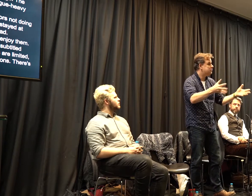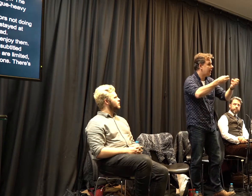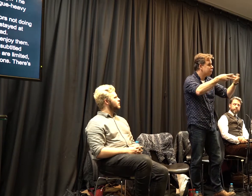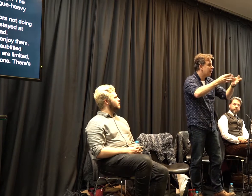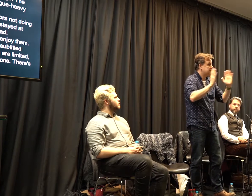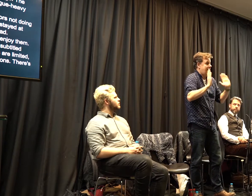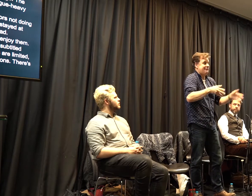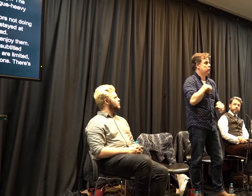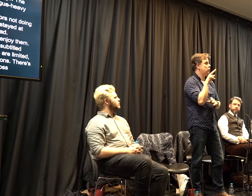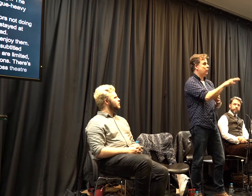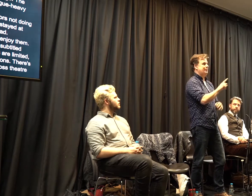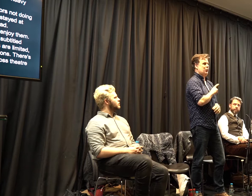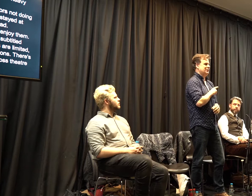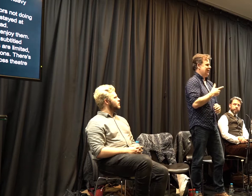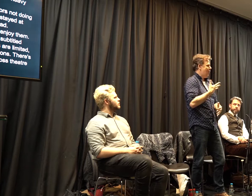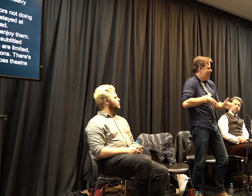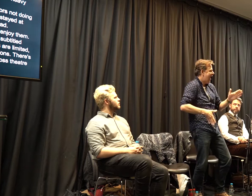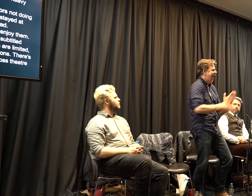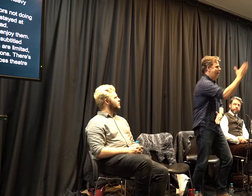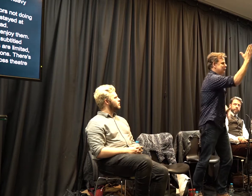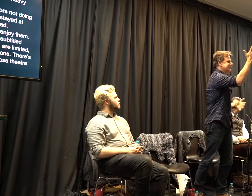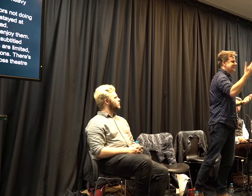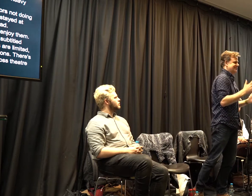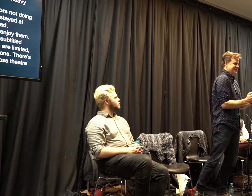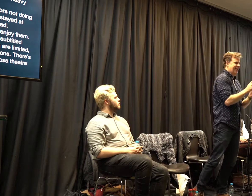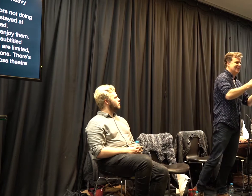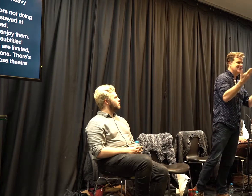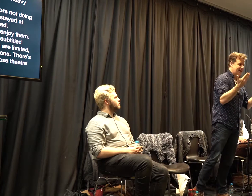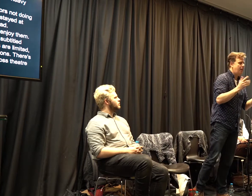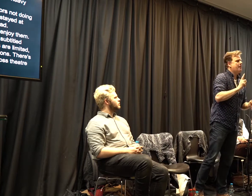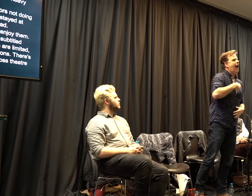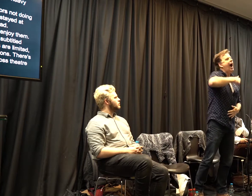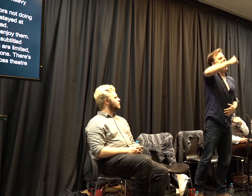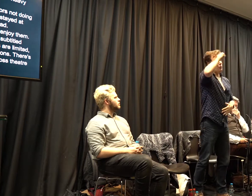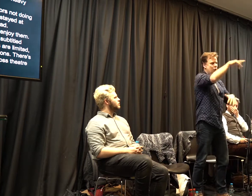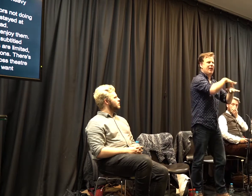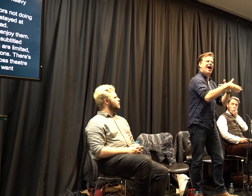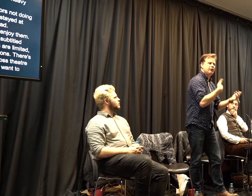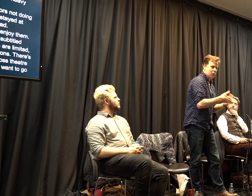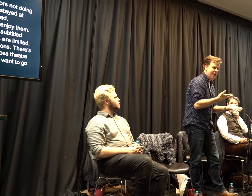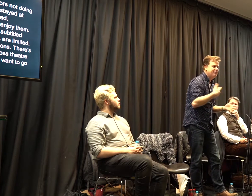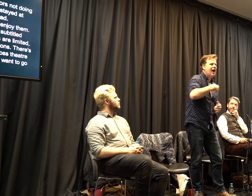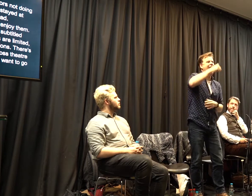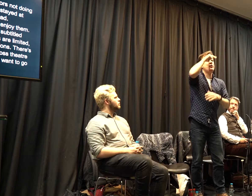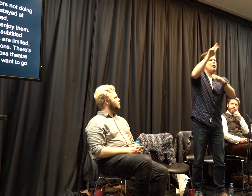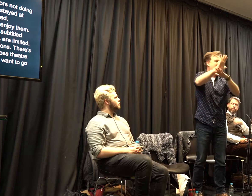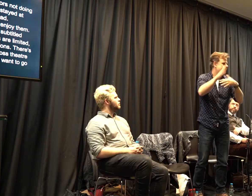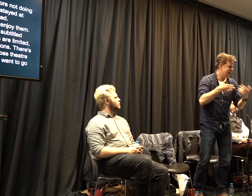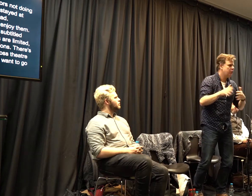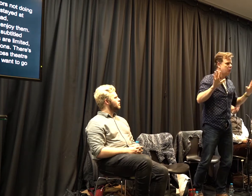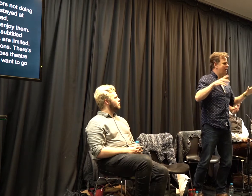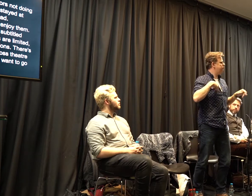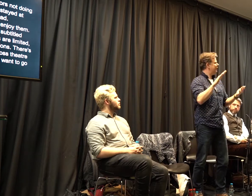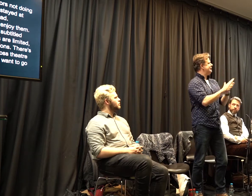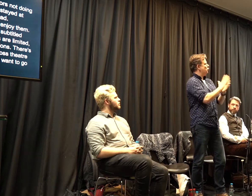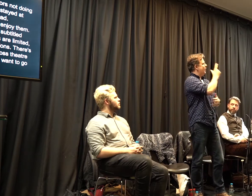theatre and cinema. Sometimes I go just because I want to go out and I've got plans with my friends and my family, and I may